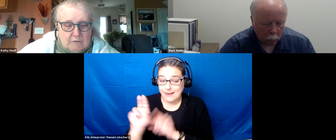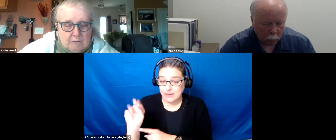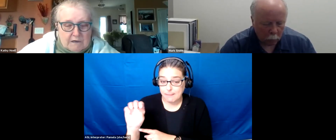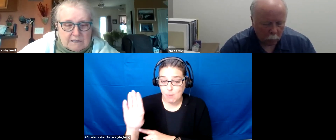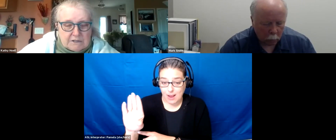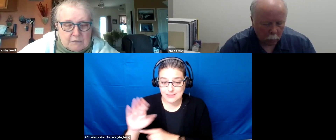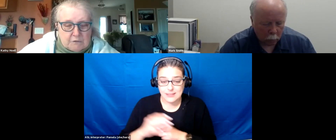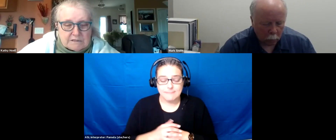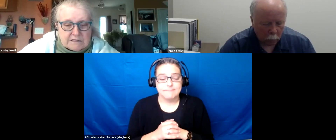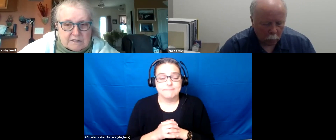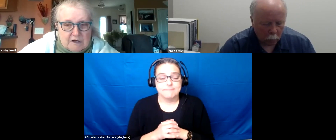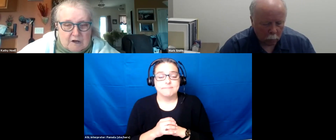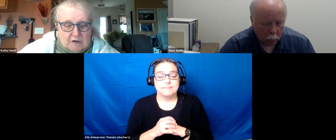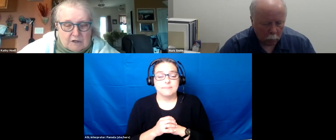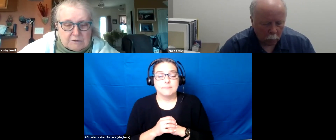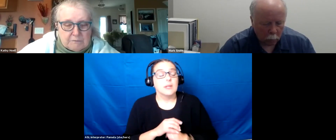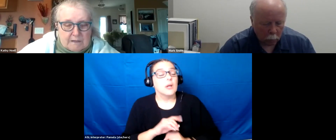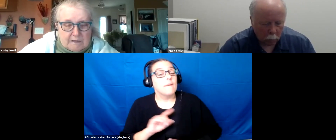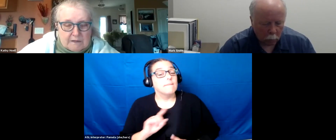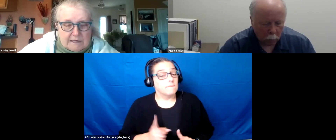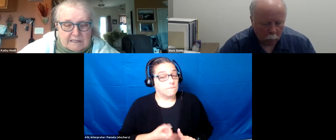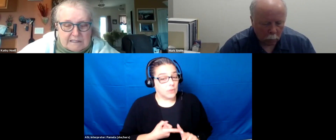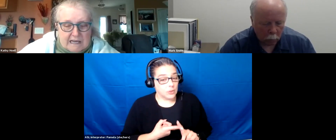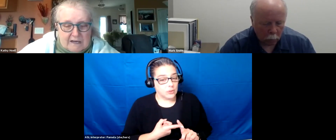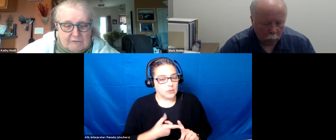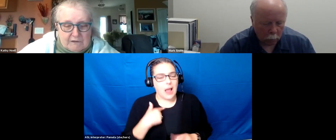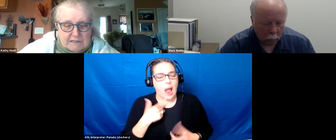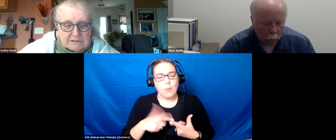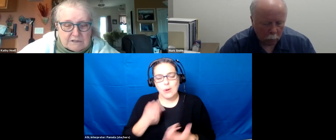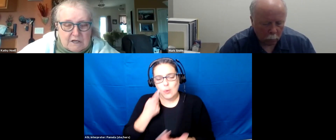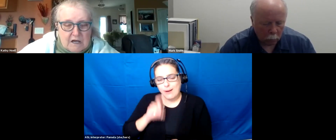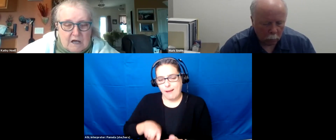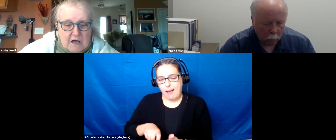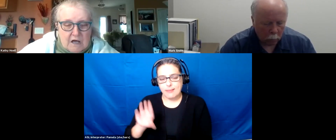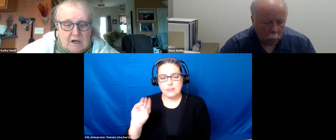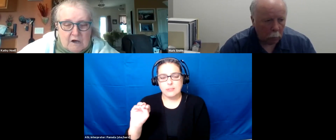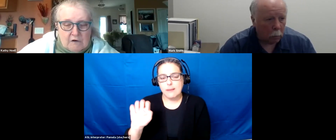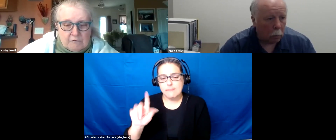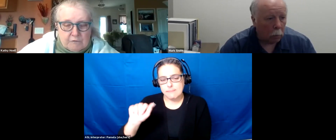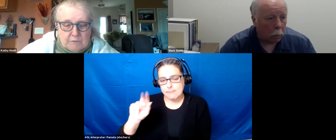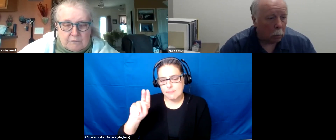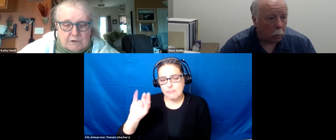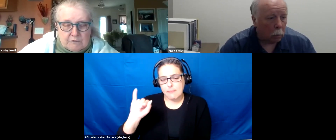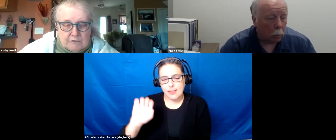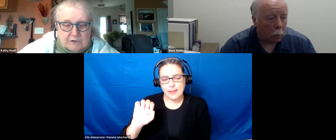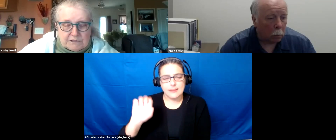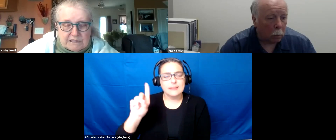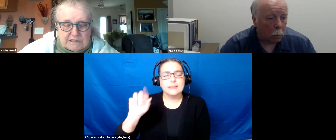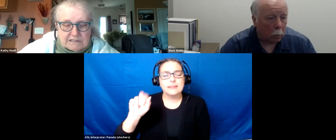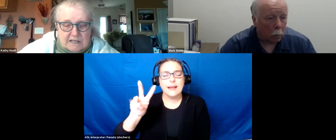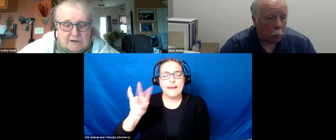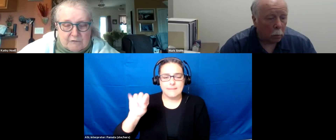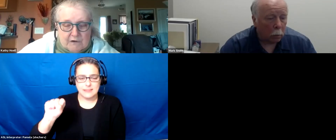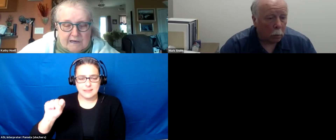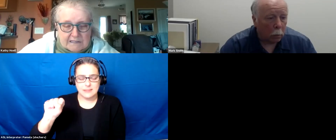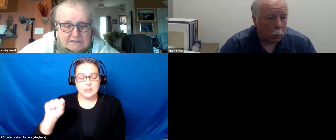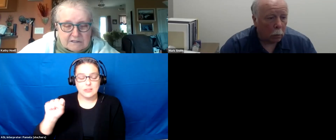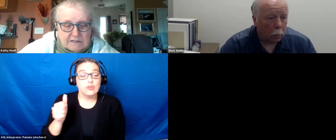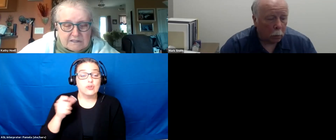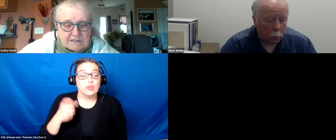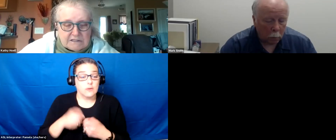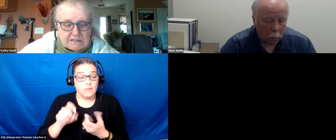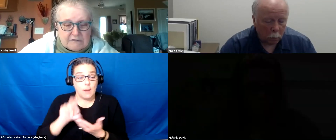First thing I want to do is acknowledge Melanie Davis from the University Center